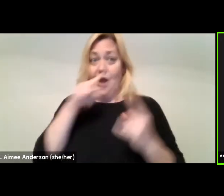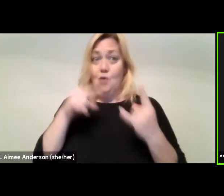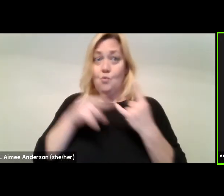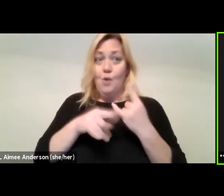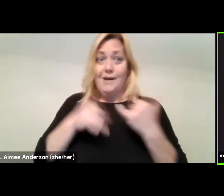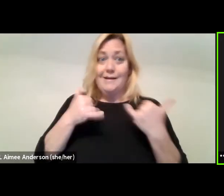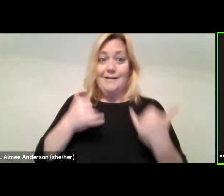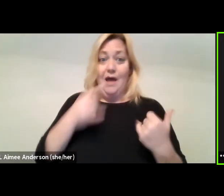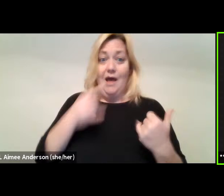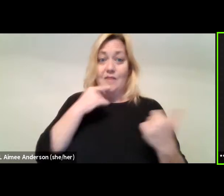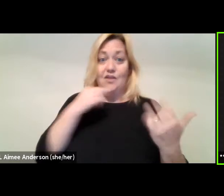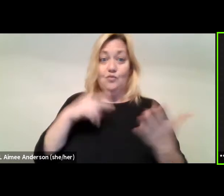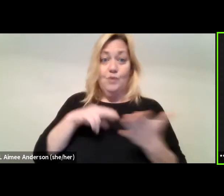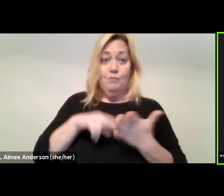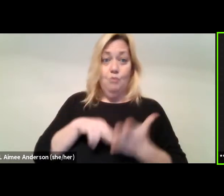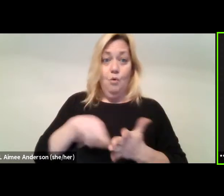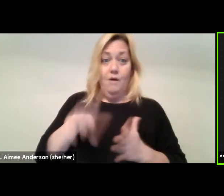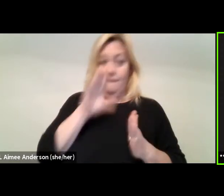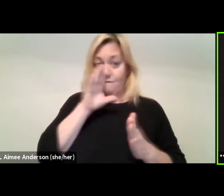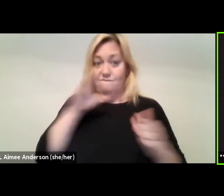this report talk about